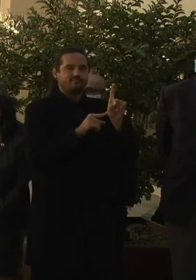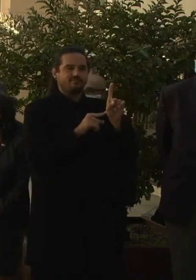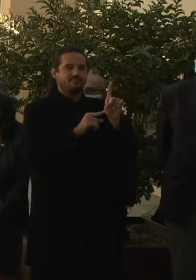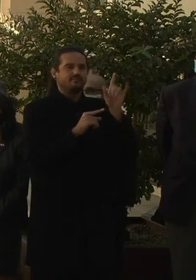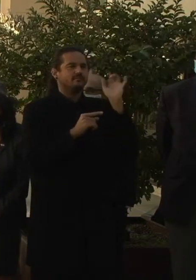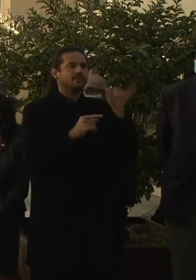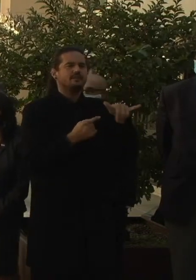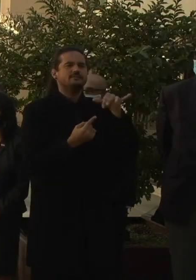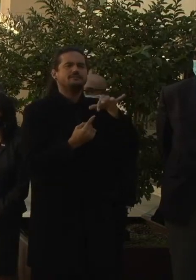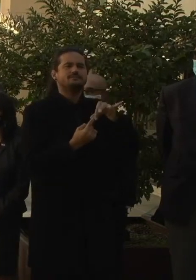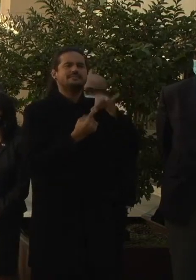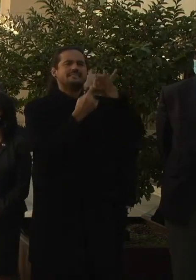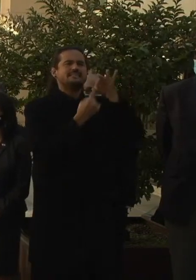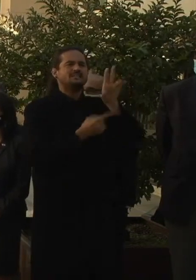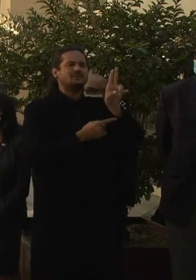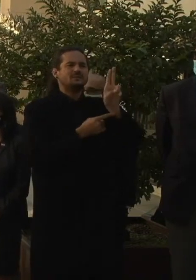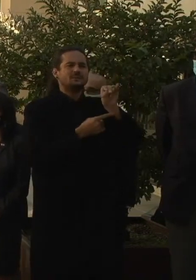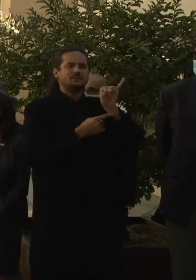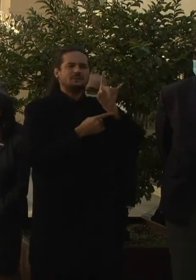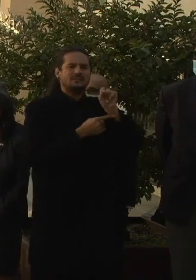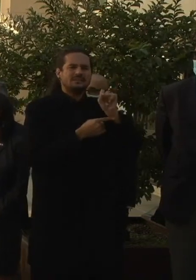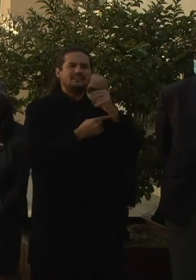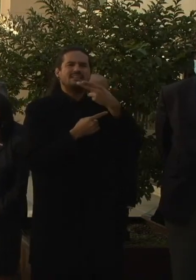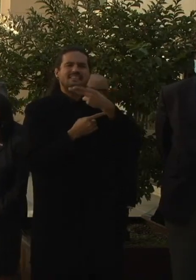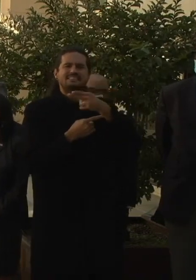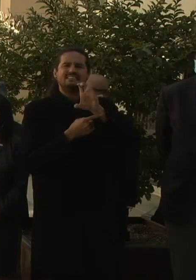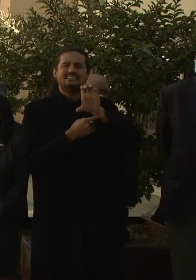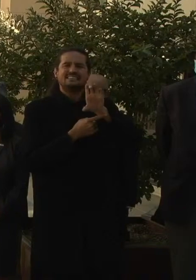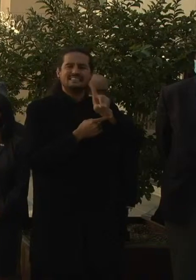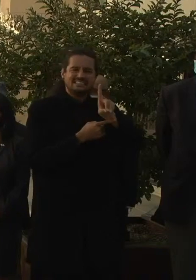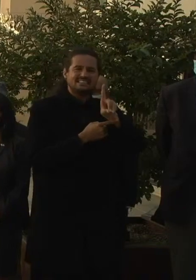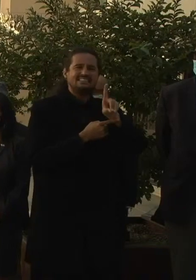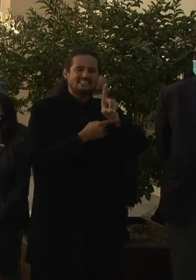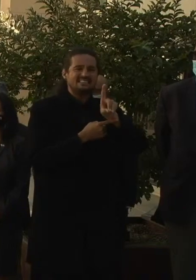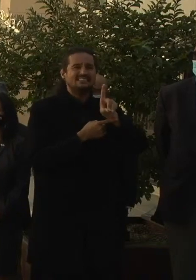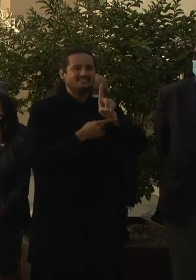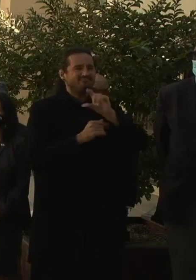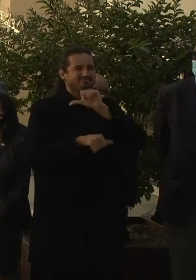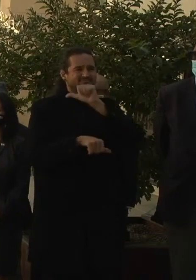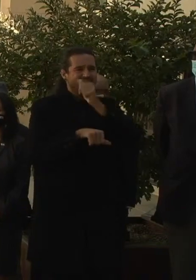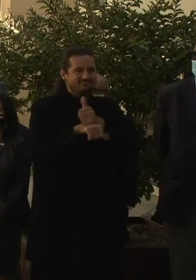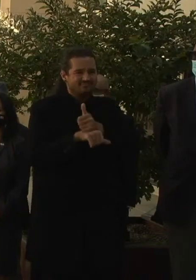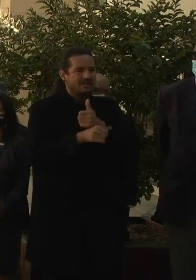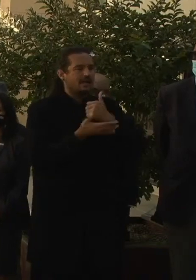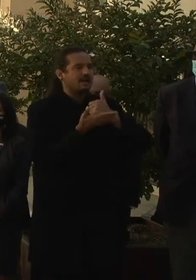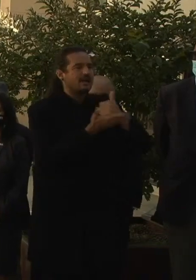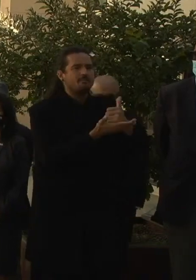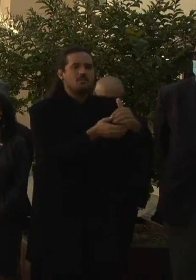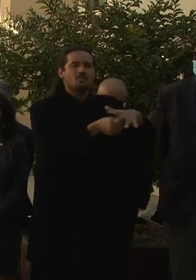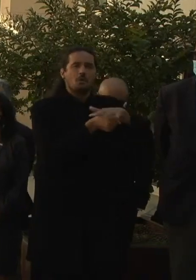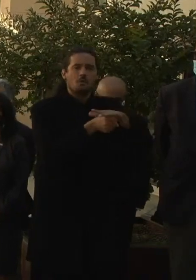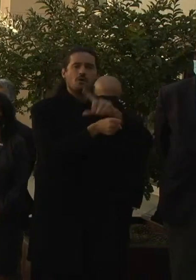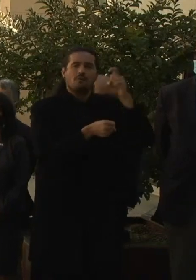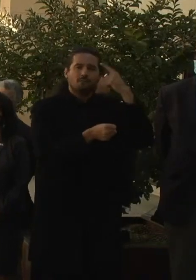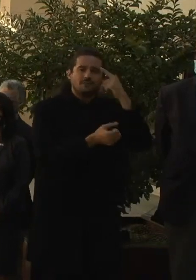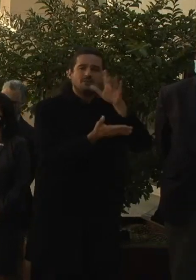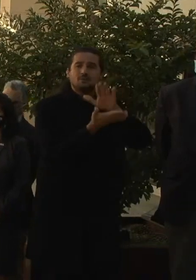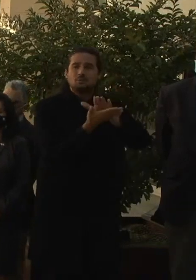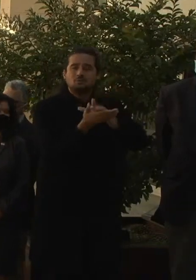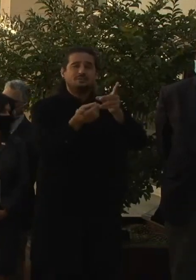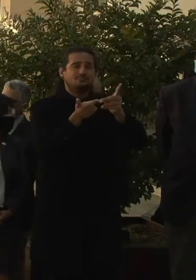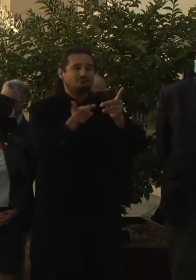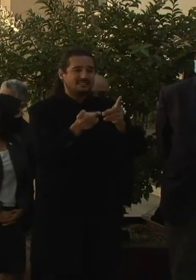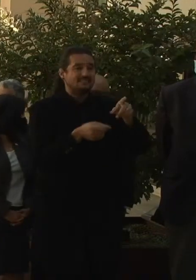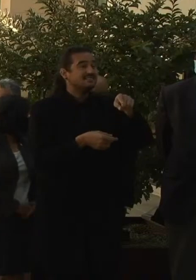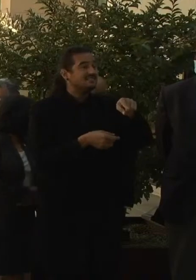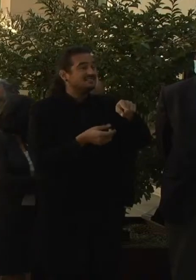level to assist local governments, including school districts, who have been sitting on those lots of land that